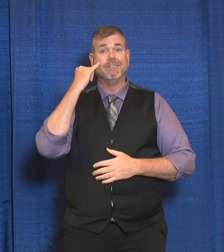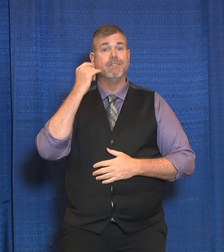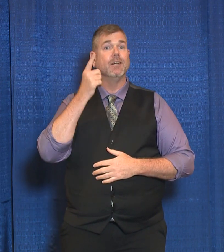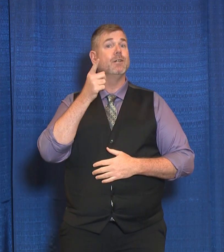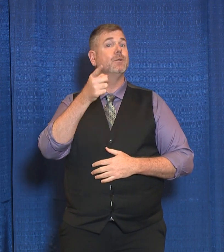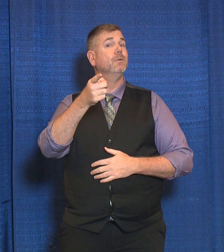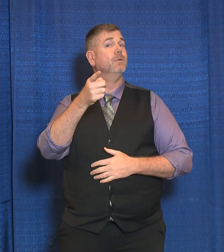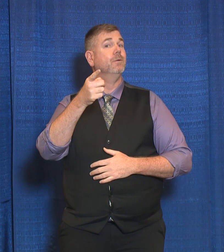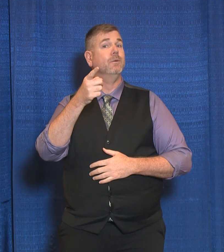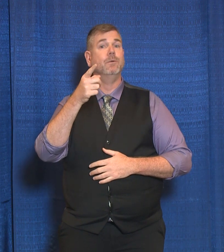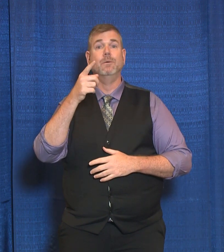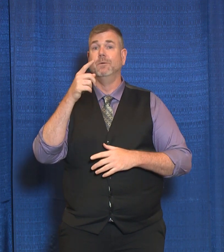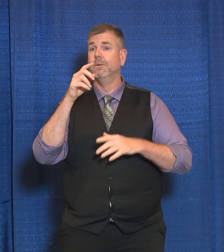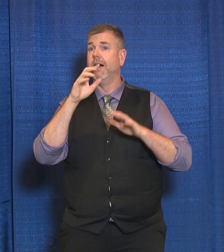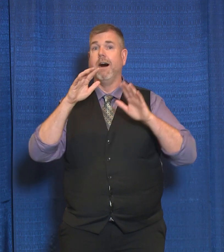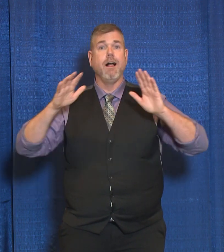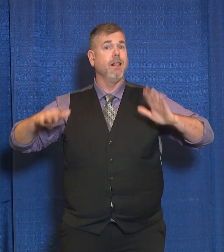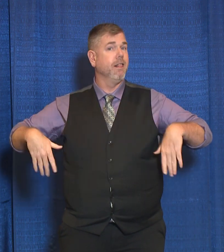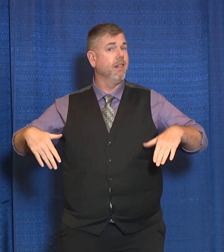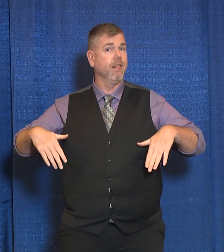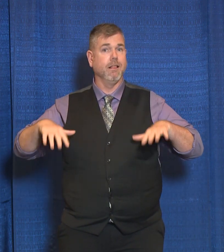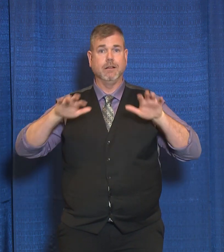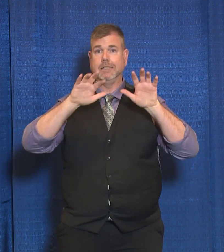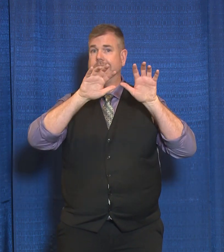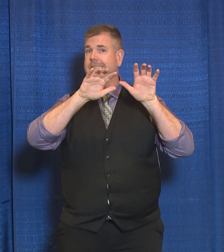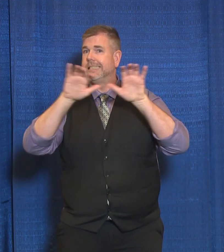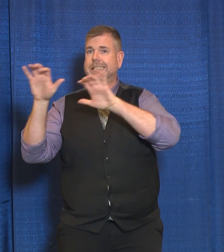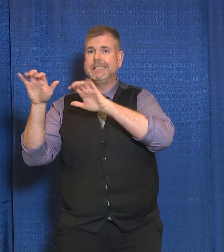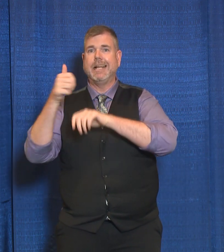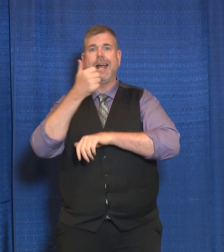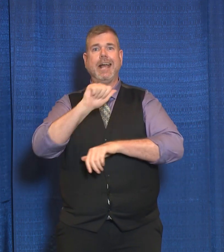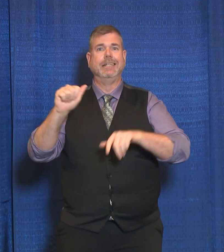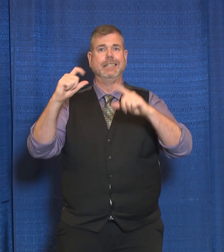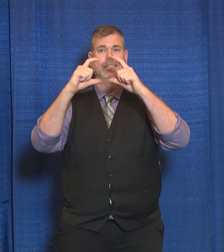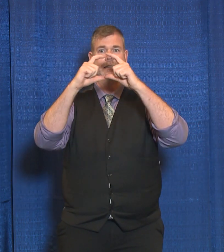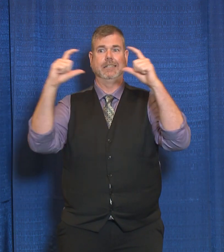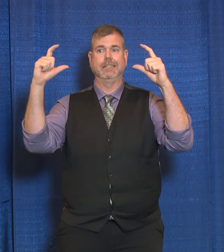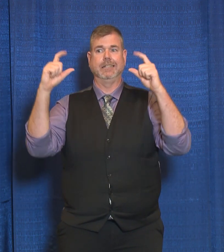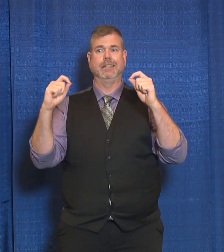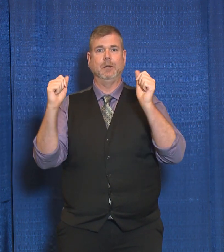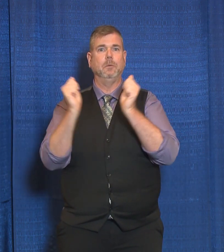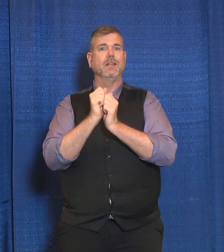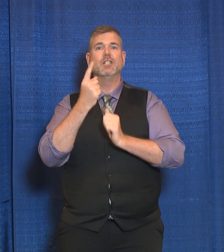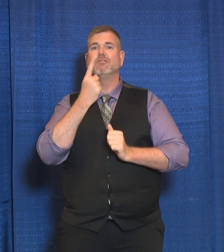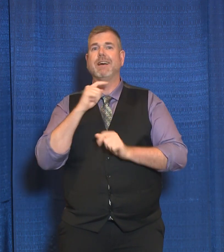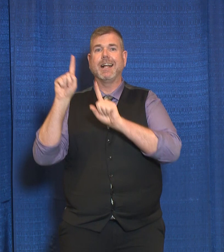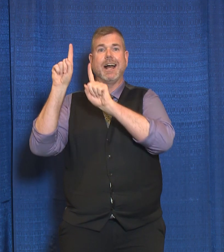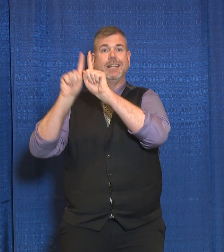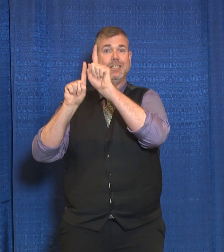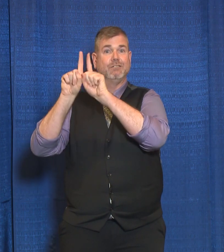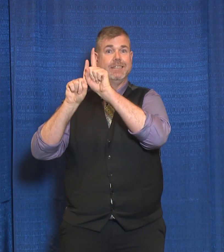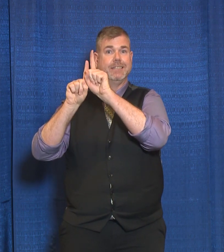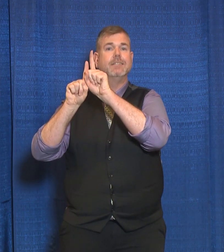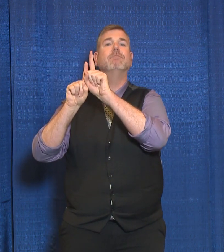If you have left any required fields blank, you will be prompted to complete them before continuing.